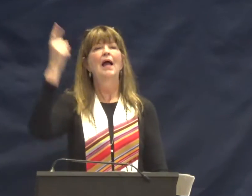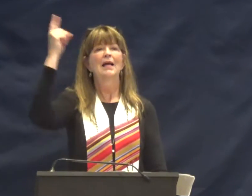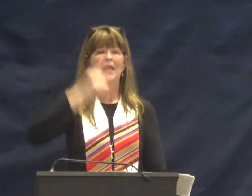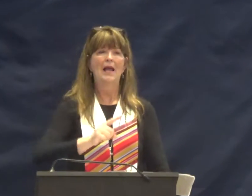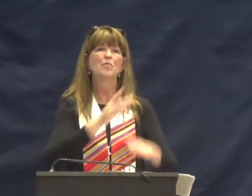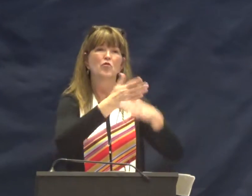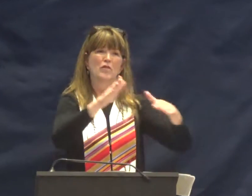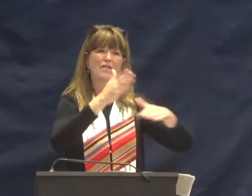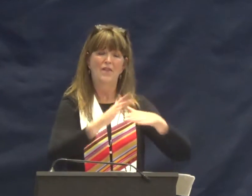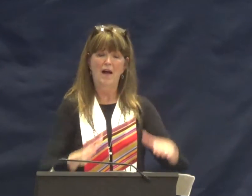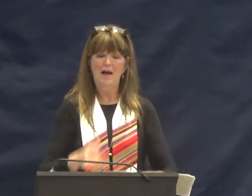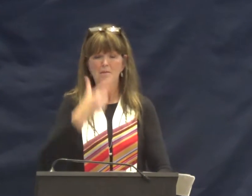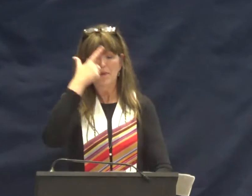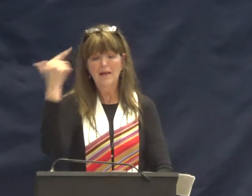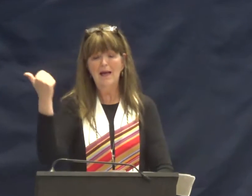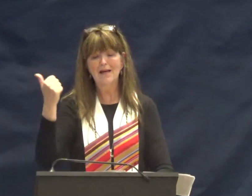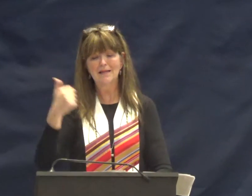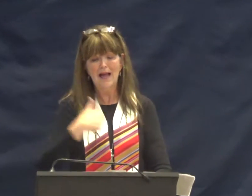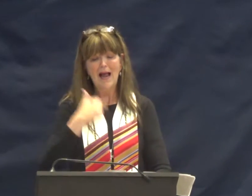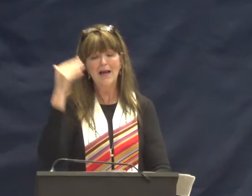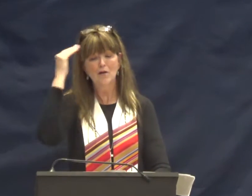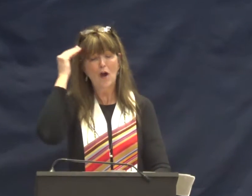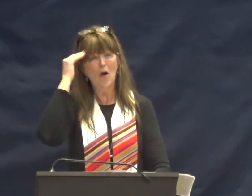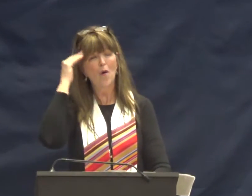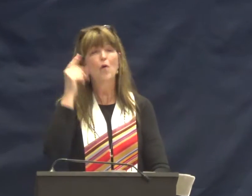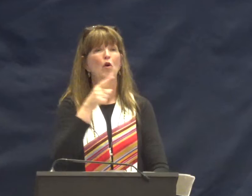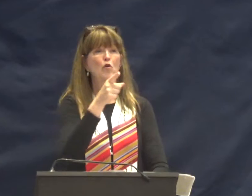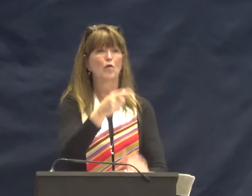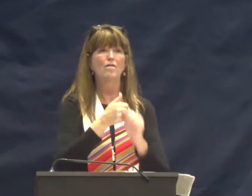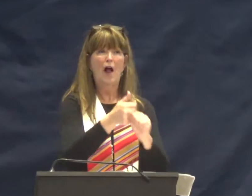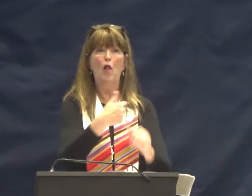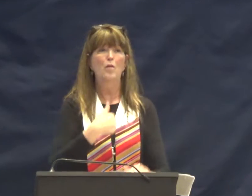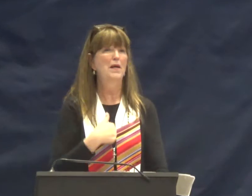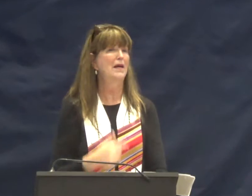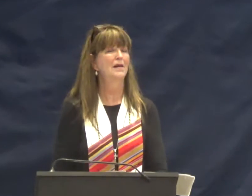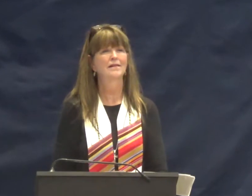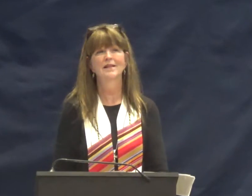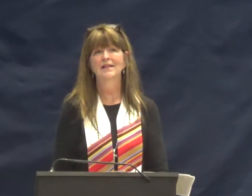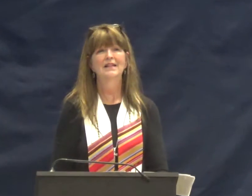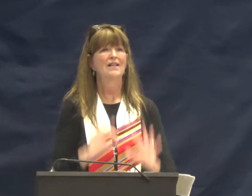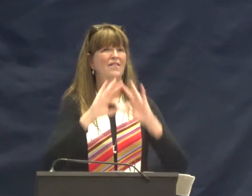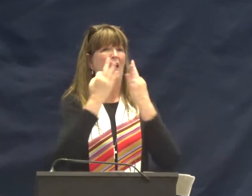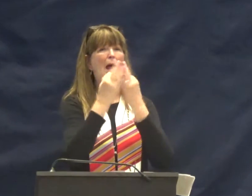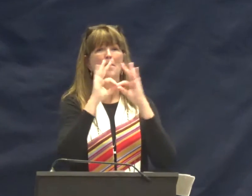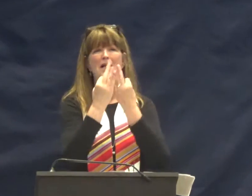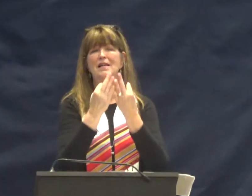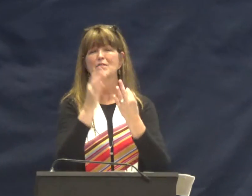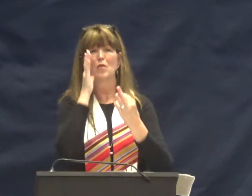peace. I came to bring division. Because I know that those of you who follow me